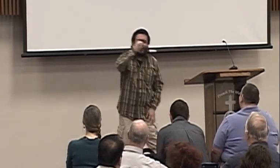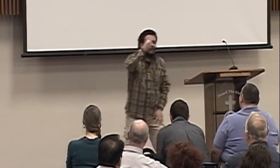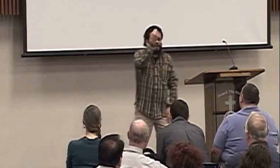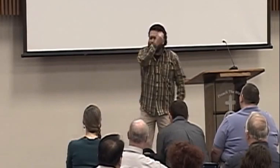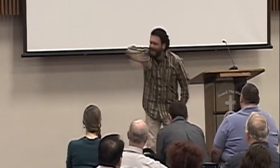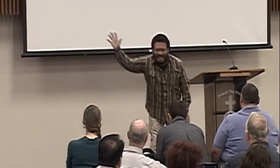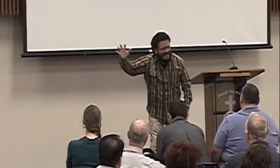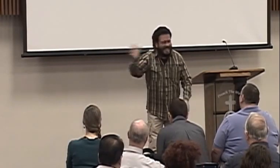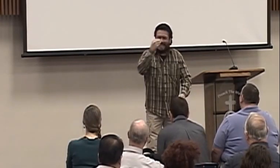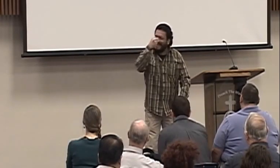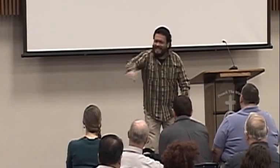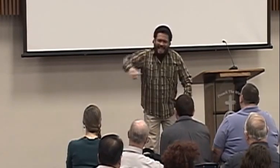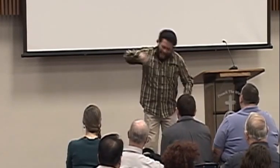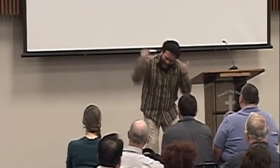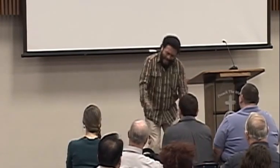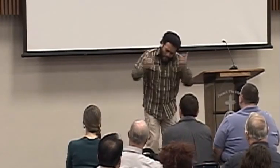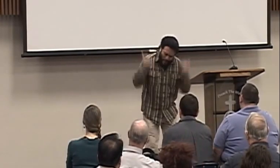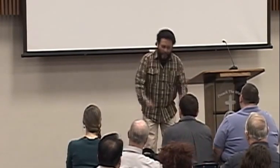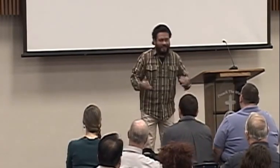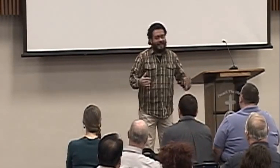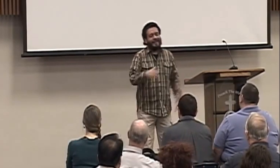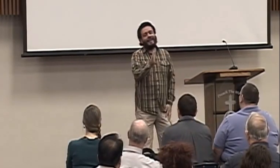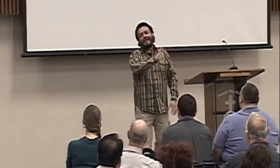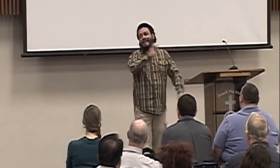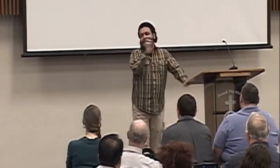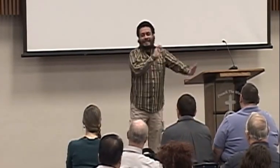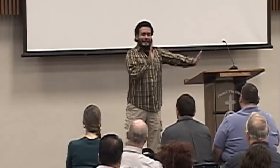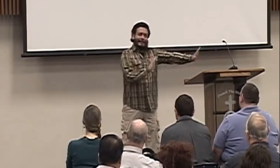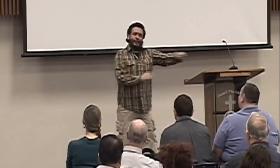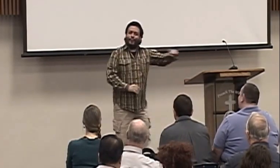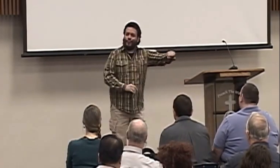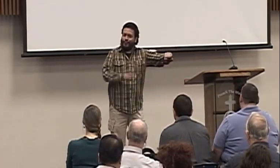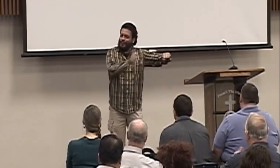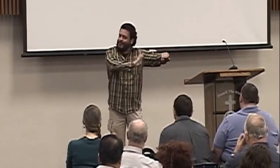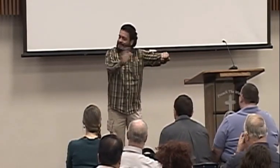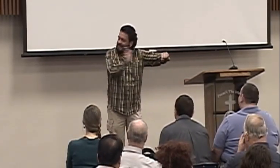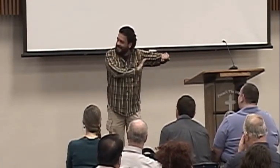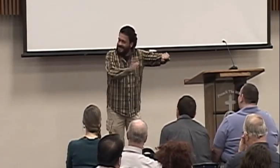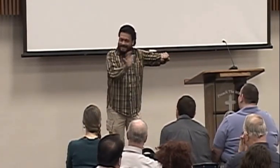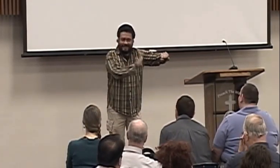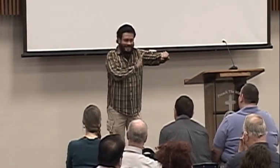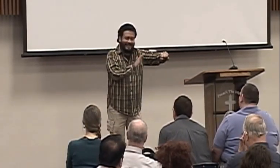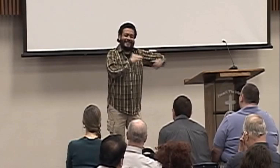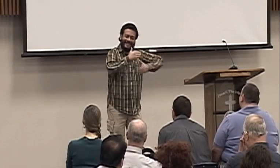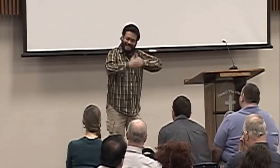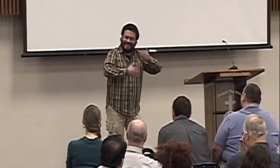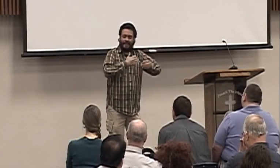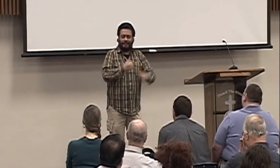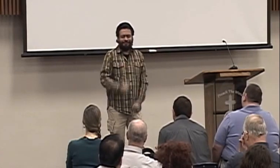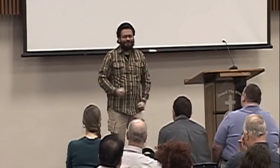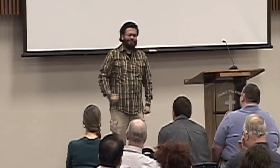So he said, I don't care. Just go ahead and bring him right now. And Dennis was like, nope, that ain't happening.